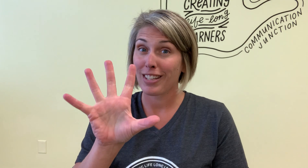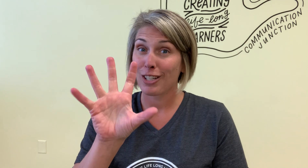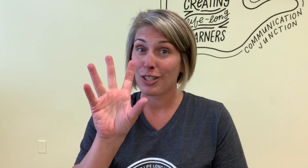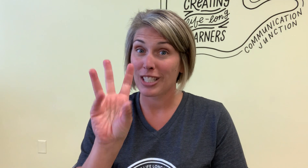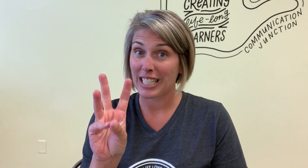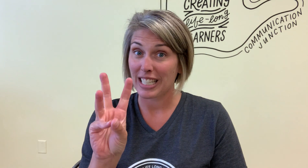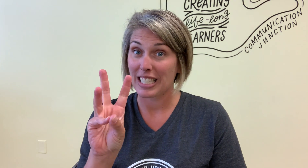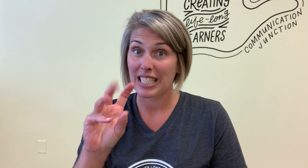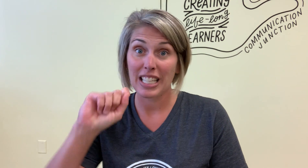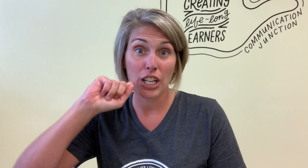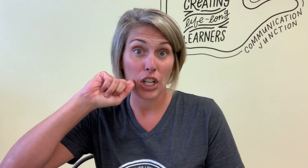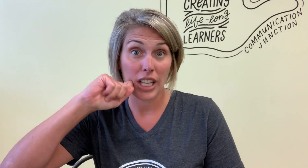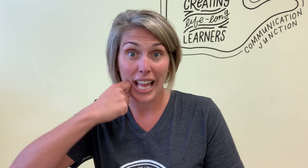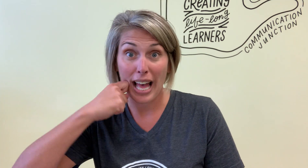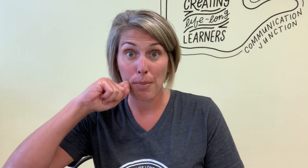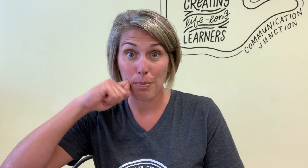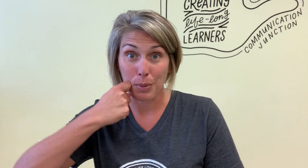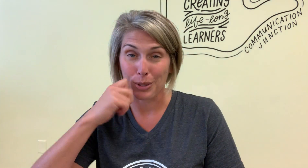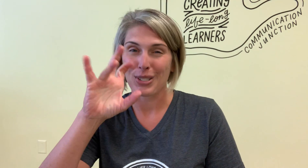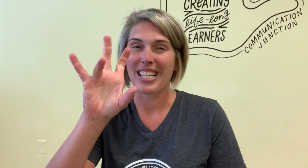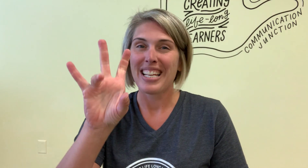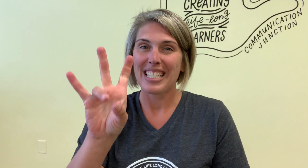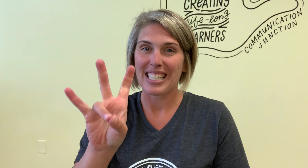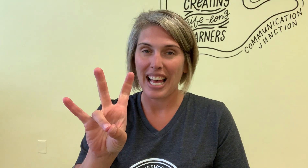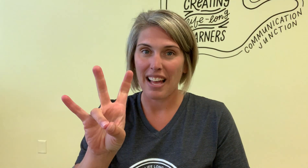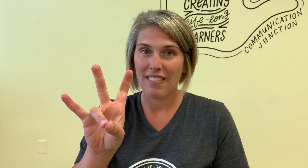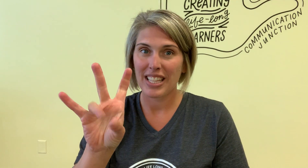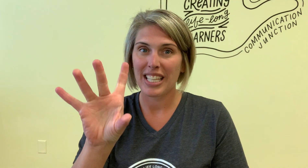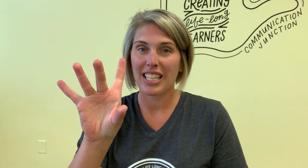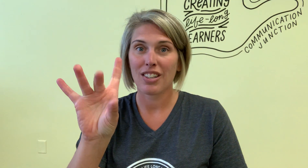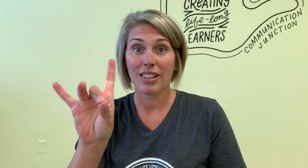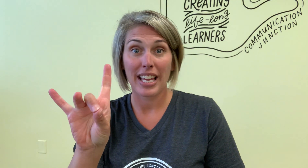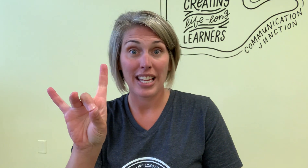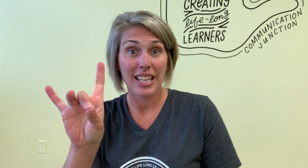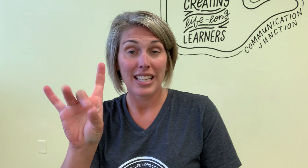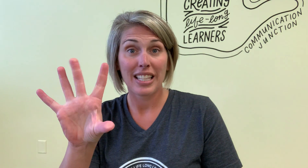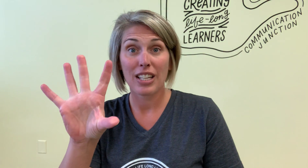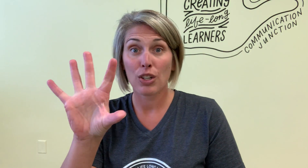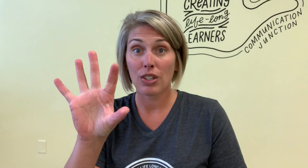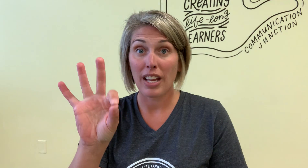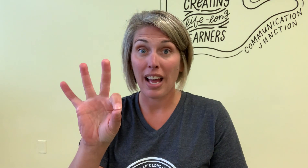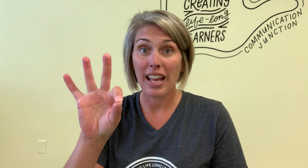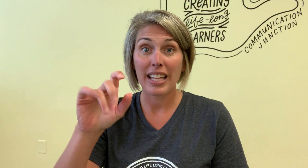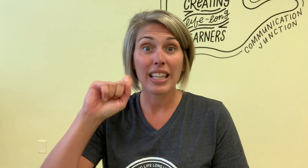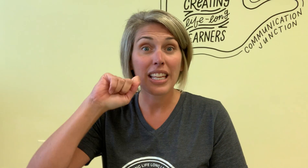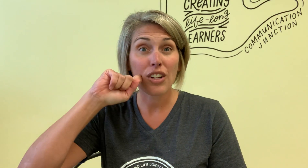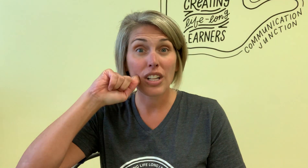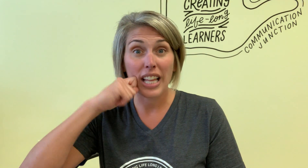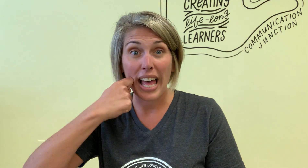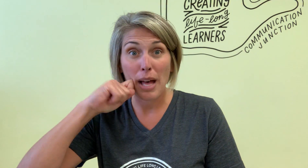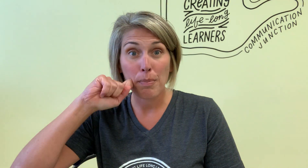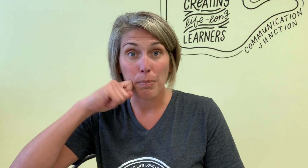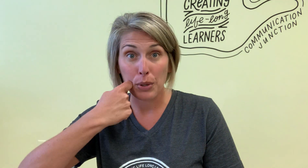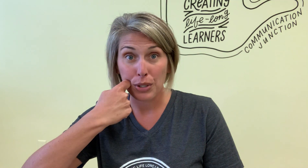little, six little apples. Seven little, eight little, nine little